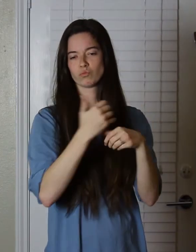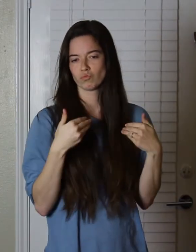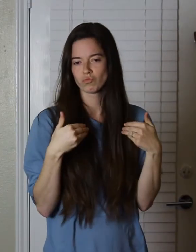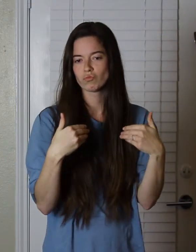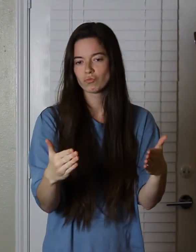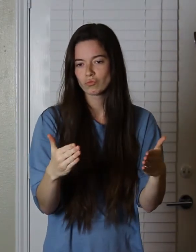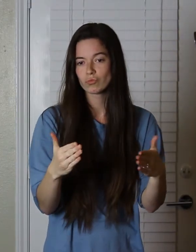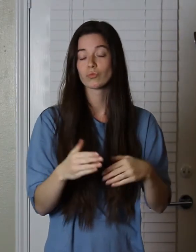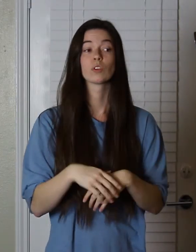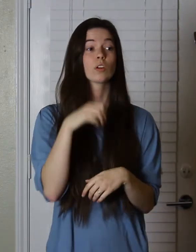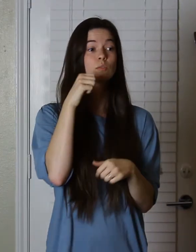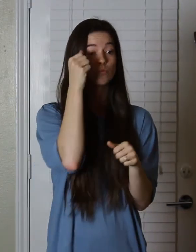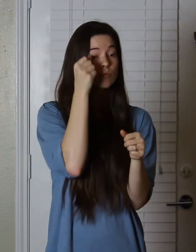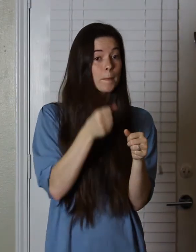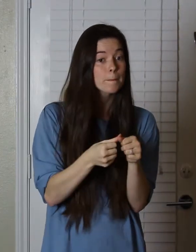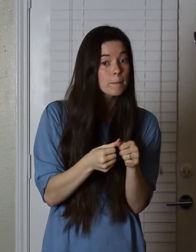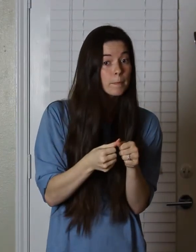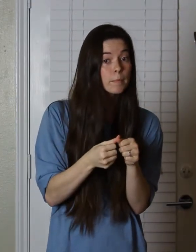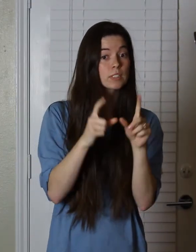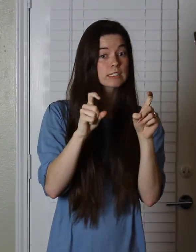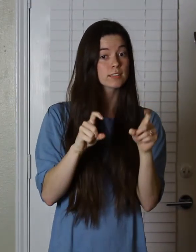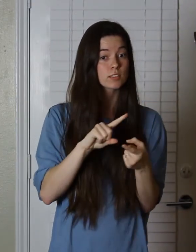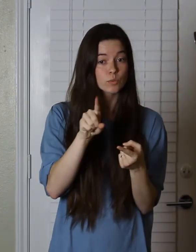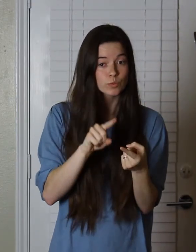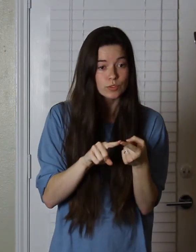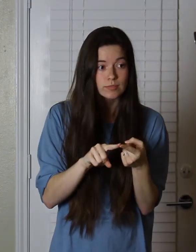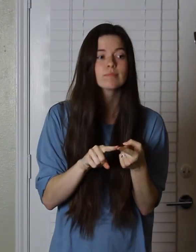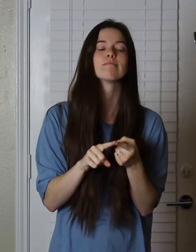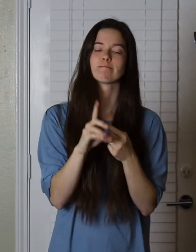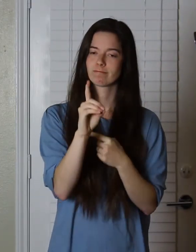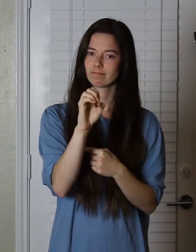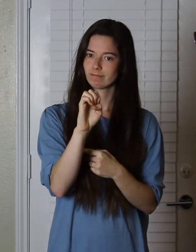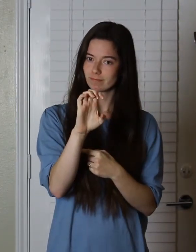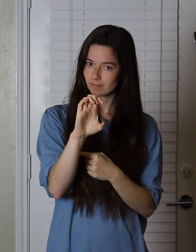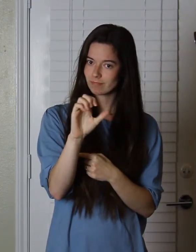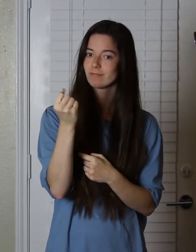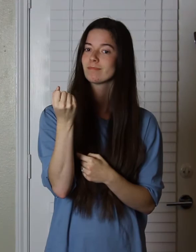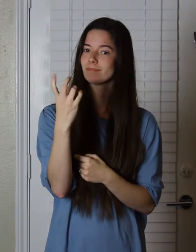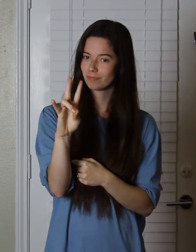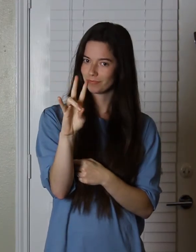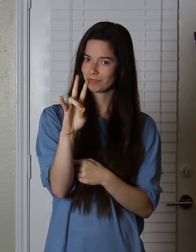This concludes the interpreting portion